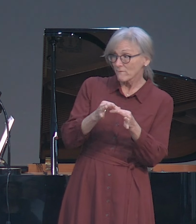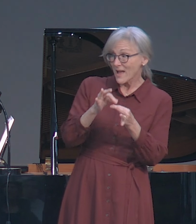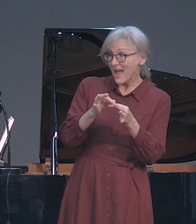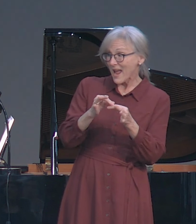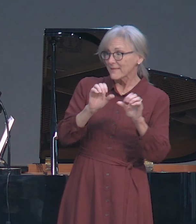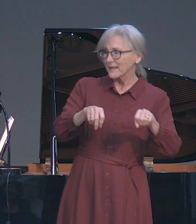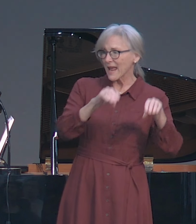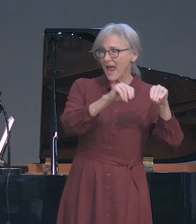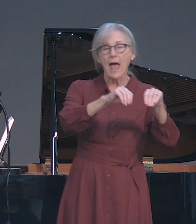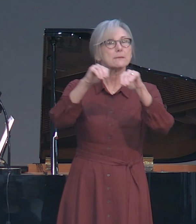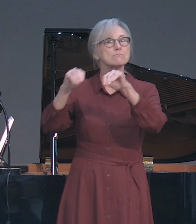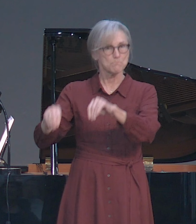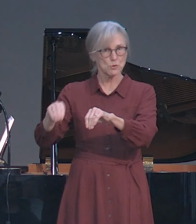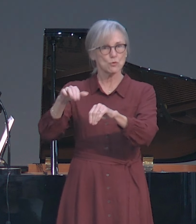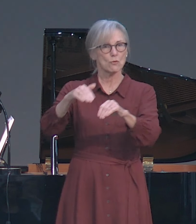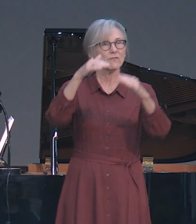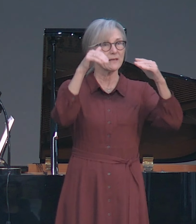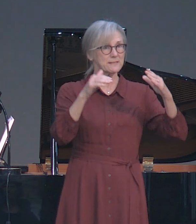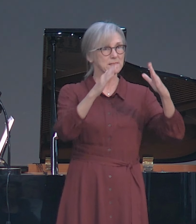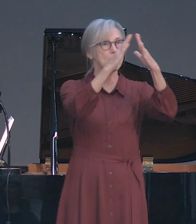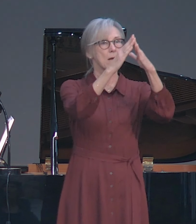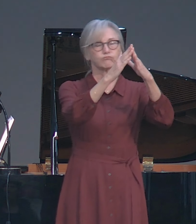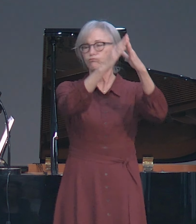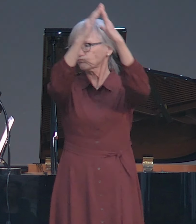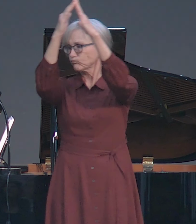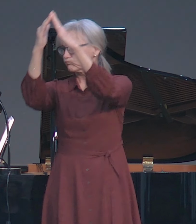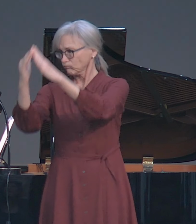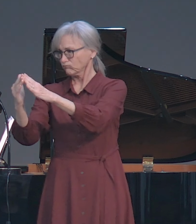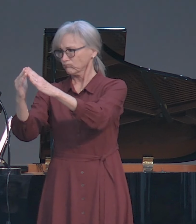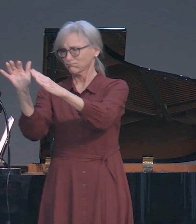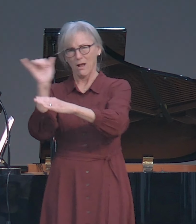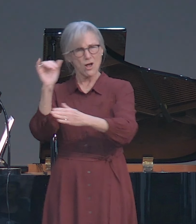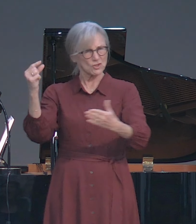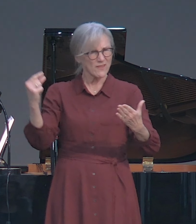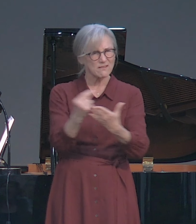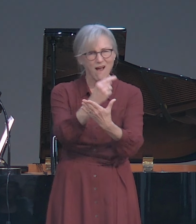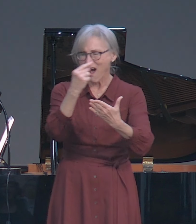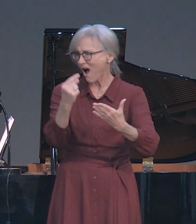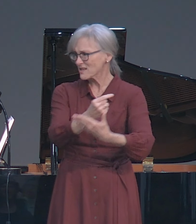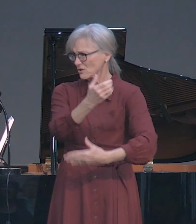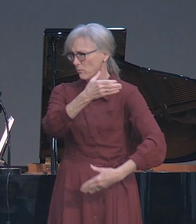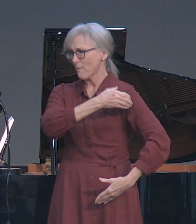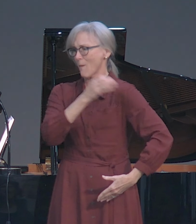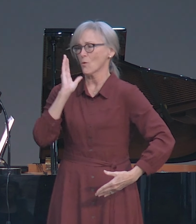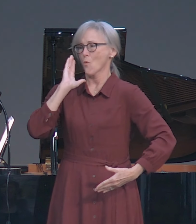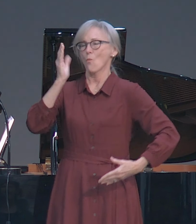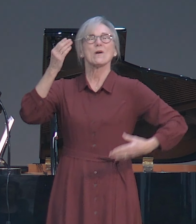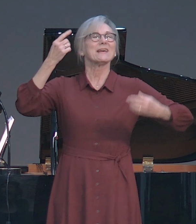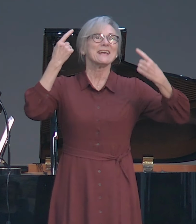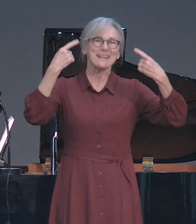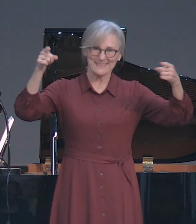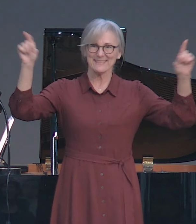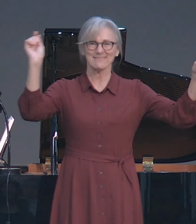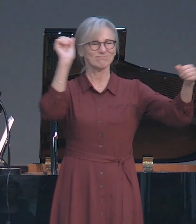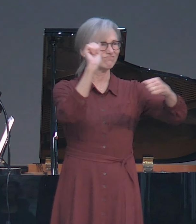sight. This mountain shall be moved, and the power of the gospel